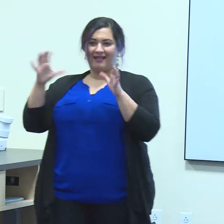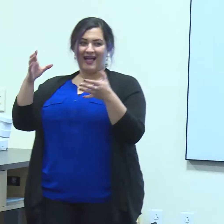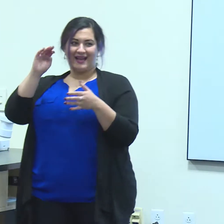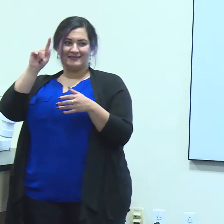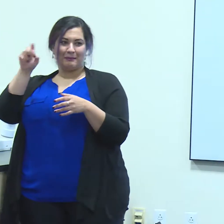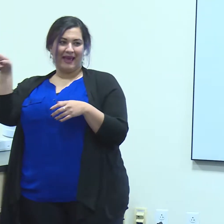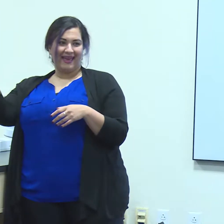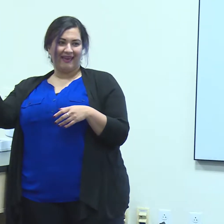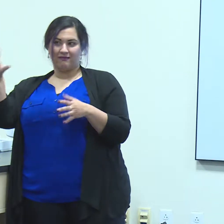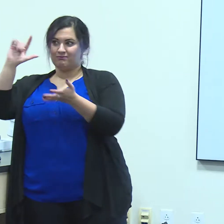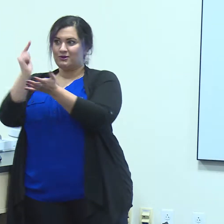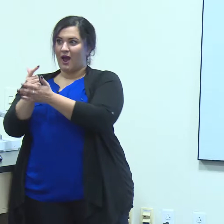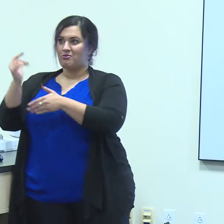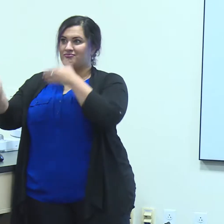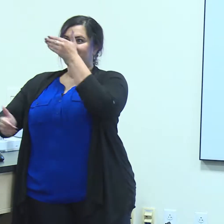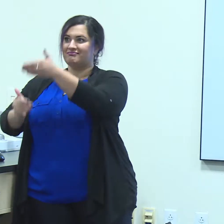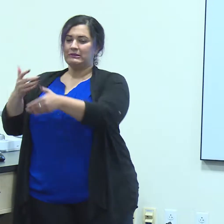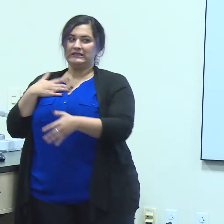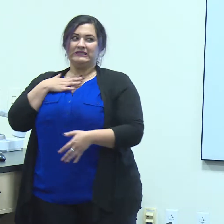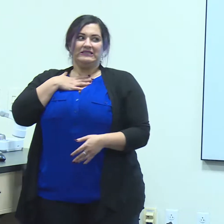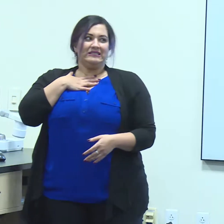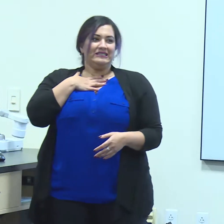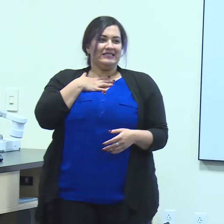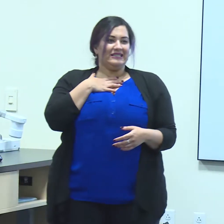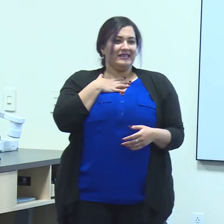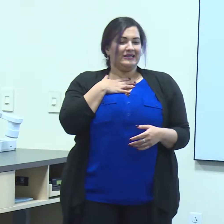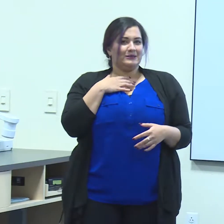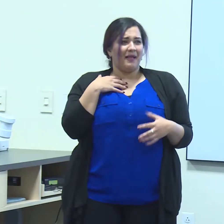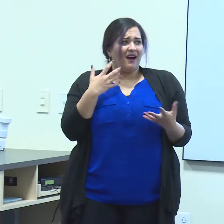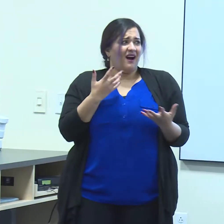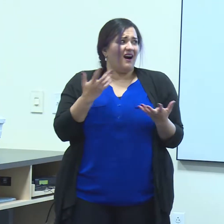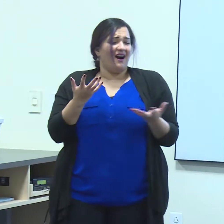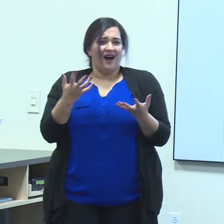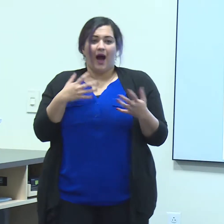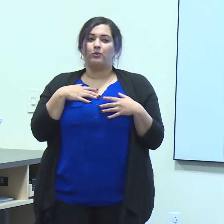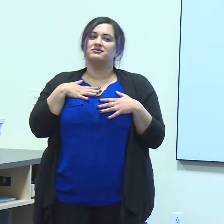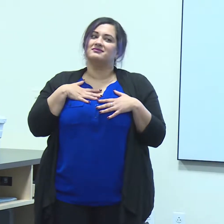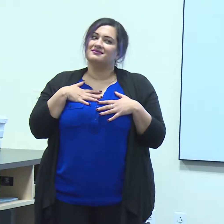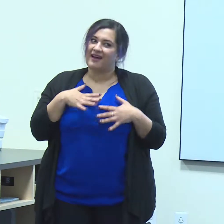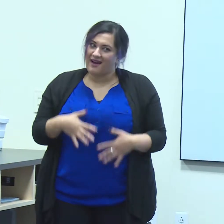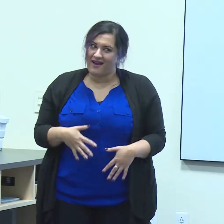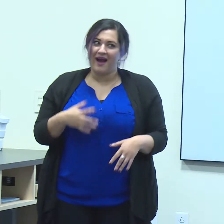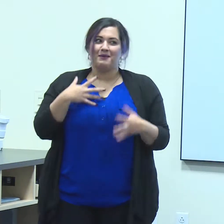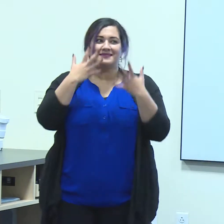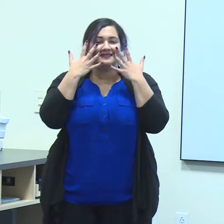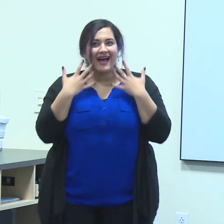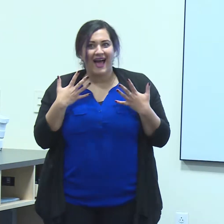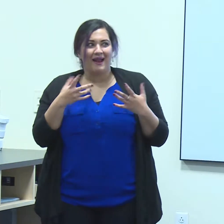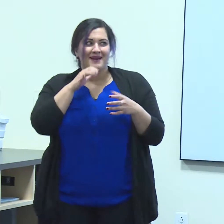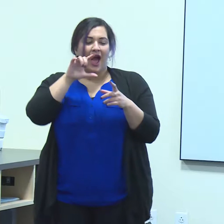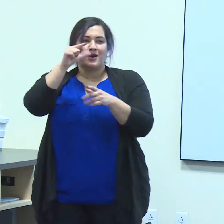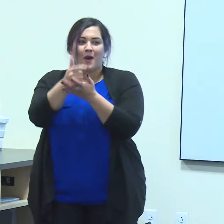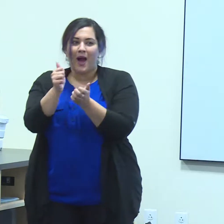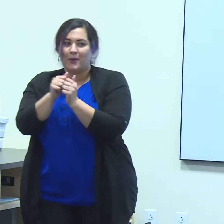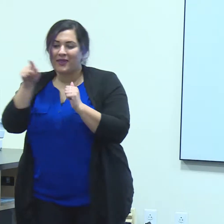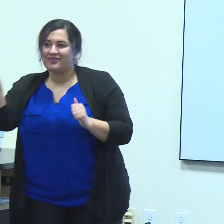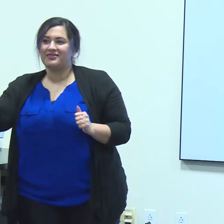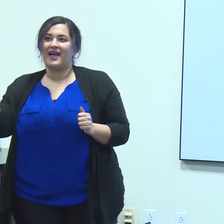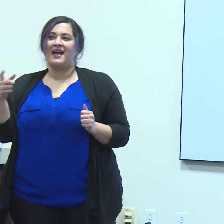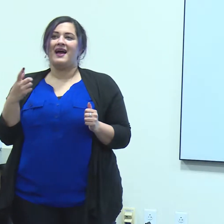my classmates. They graduated, and I was now stuck and a little bit behind. I was depressed. I'm sad that I didn't